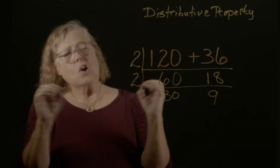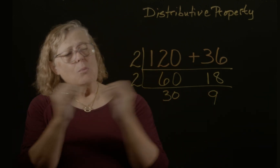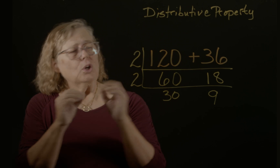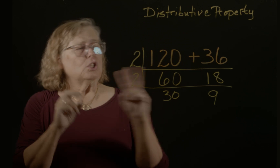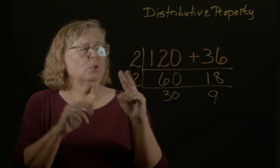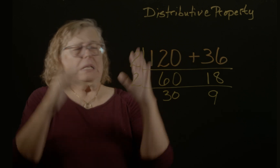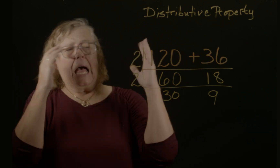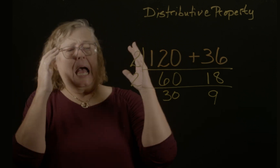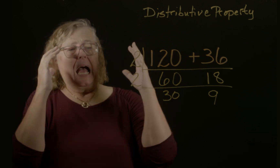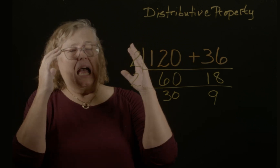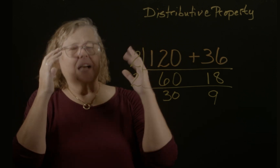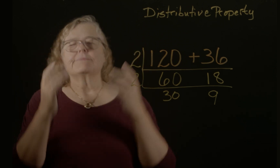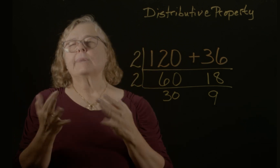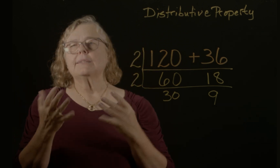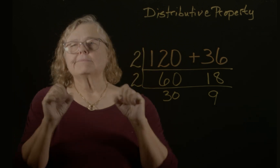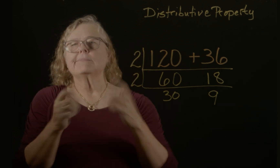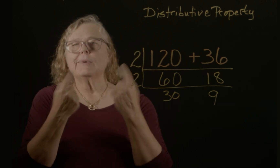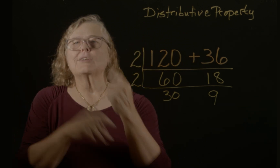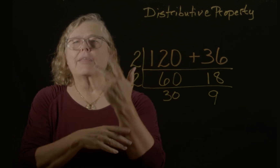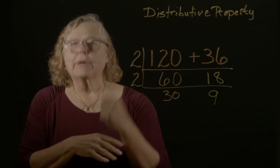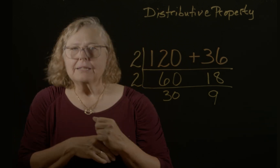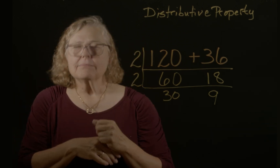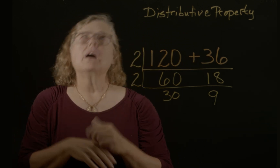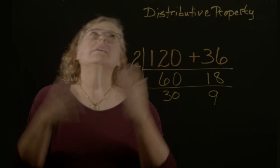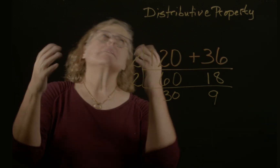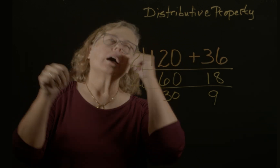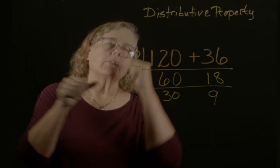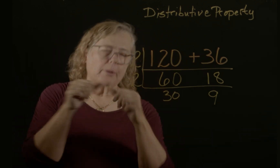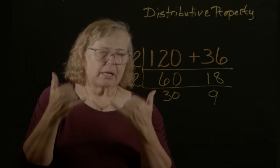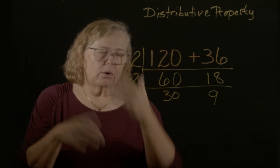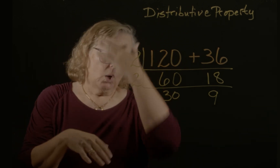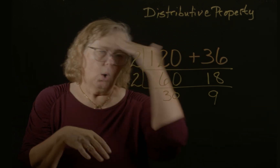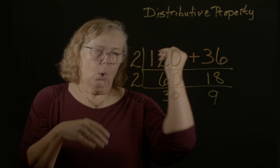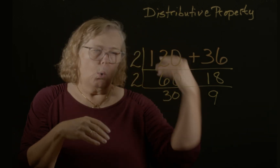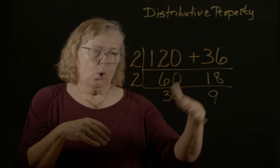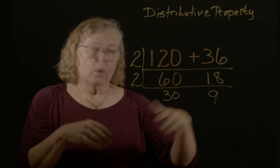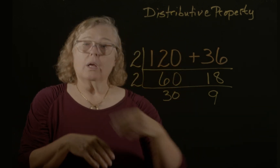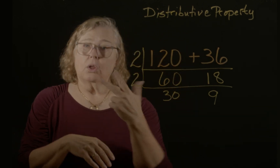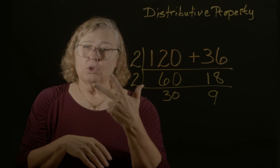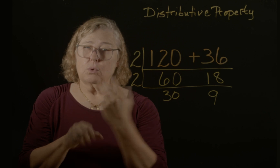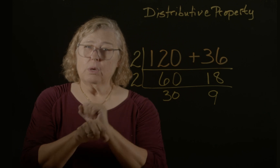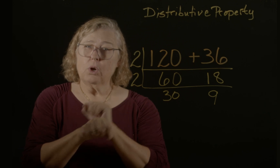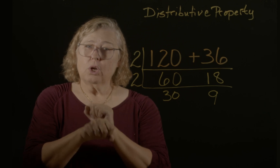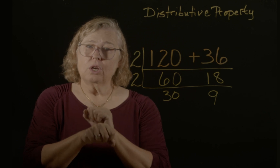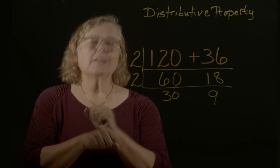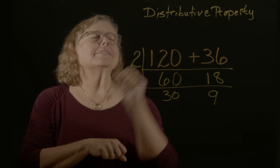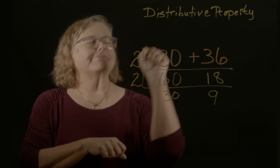Oh no, we're stuck. There's no more we can do. Just kidding. Let's try 3. Okay, so